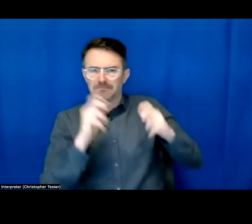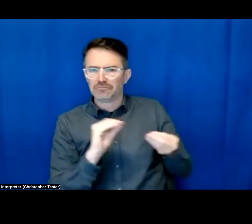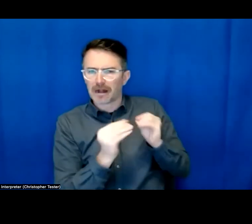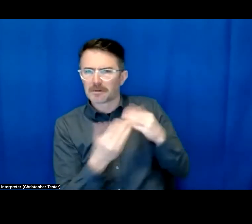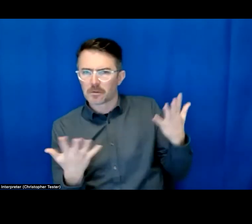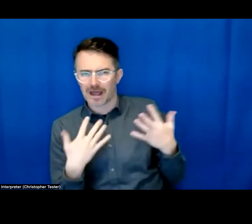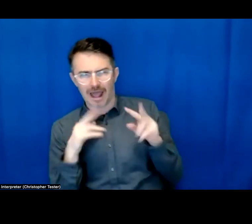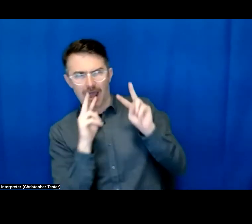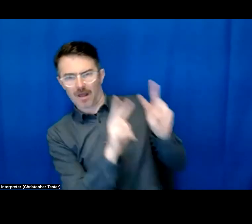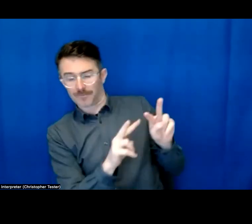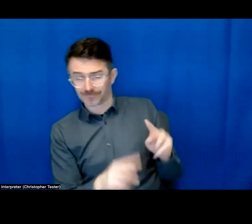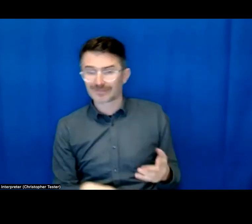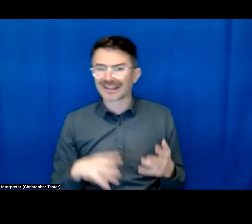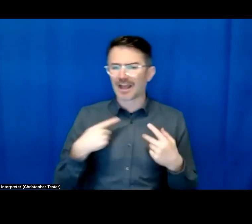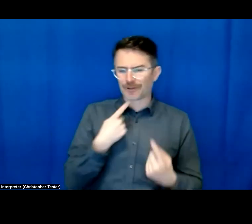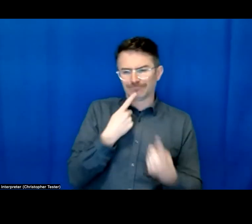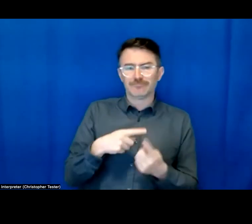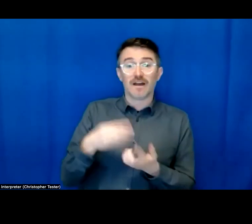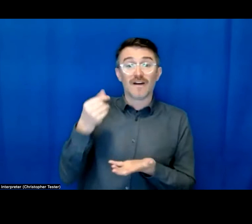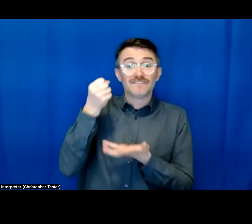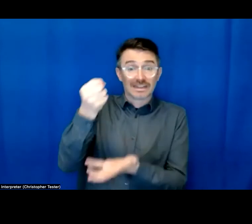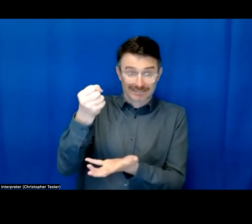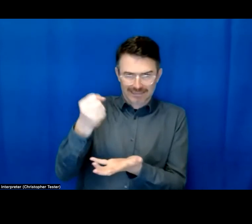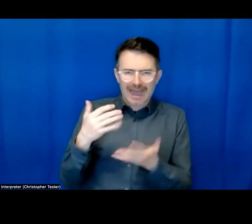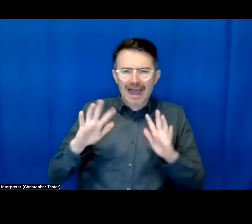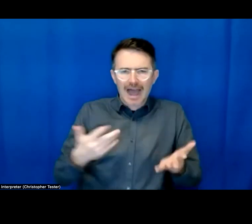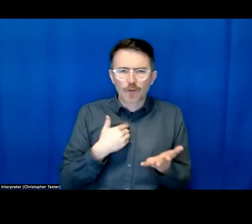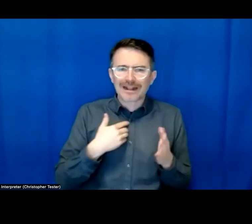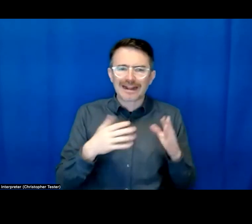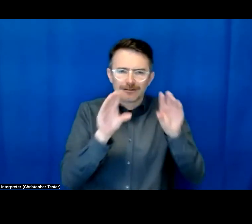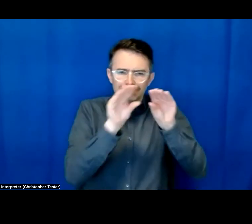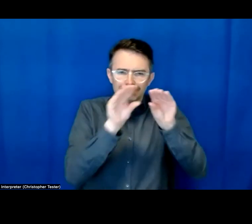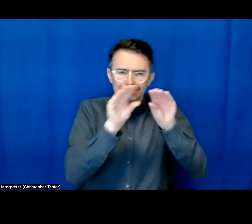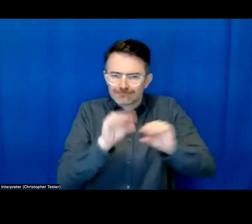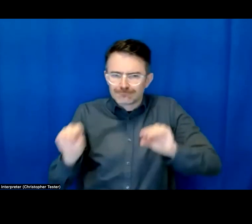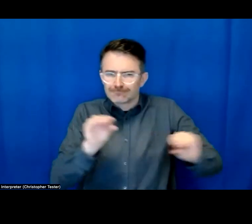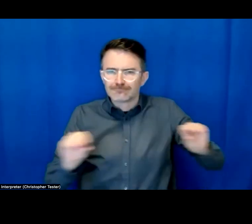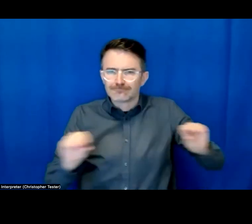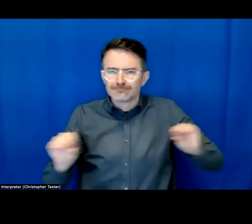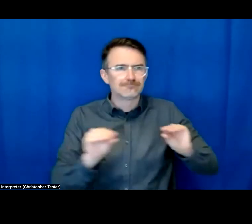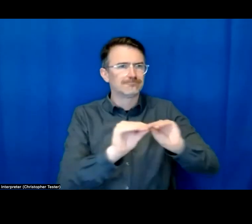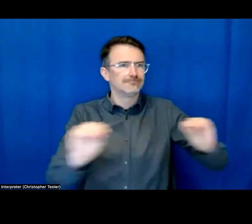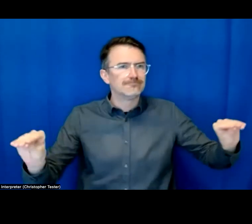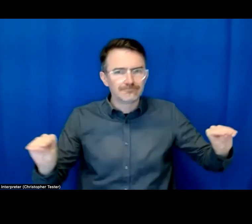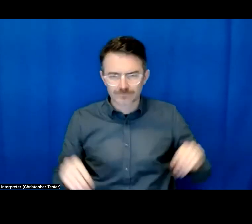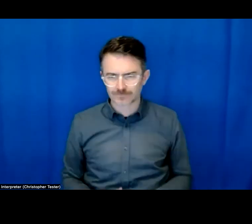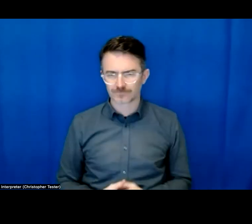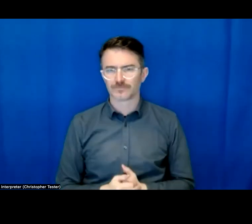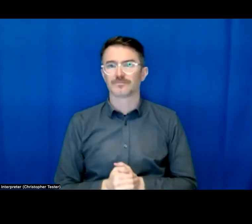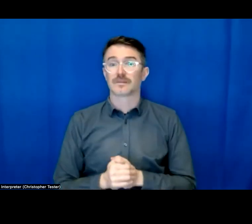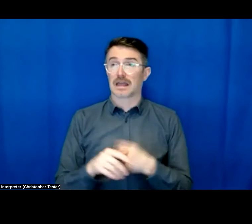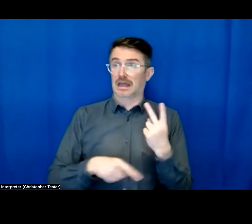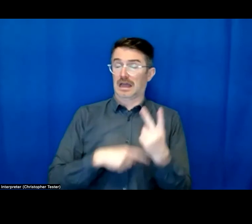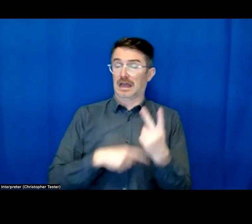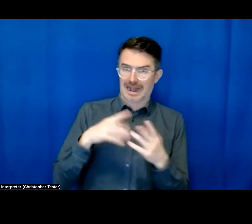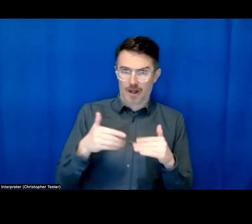adaptation, mitigation, and disaster risk reduction plans. We must acknowledge the challenges faced by those